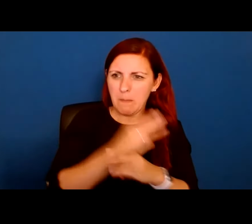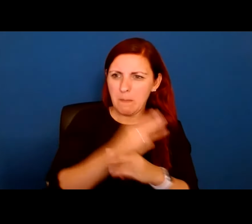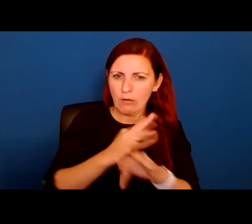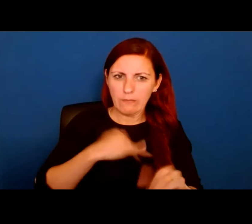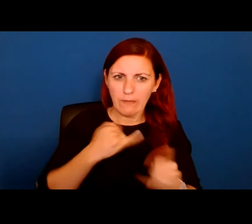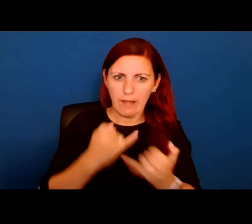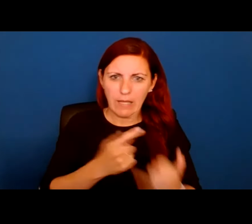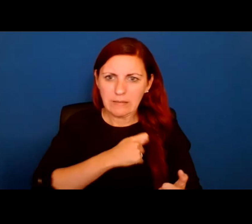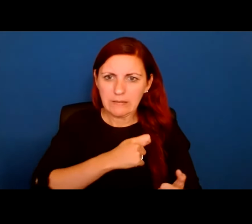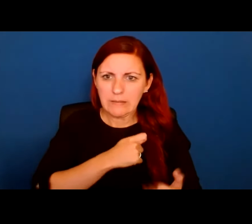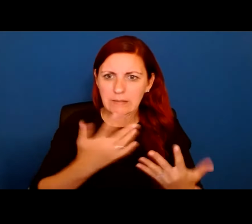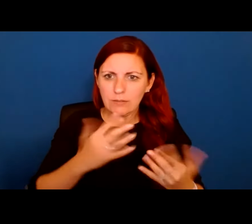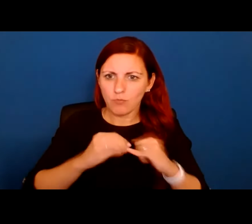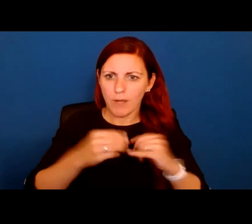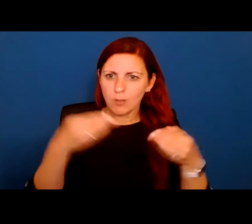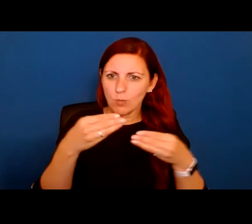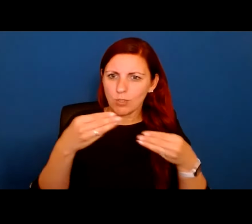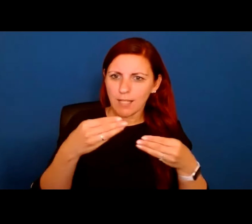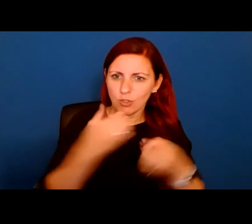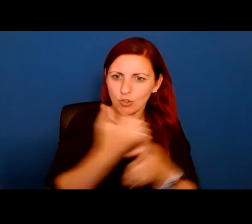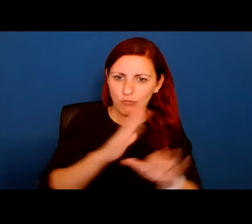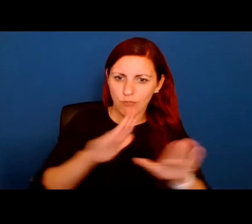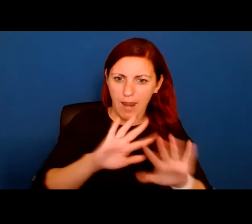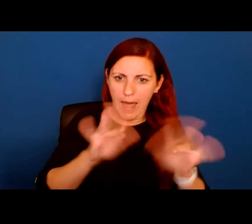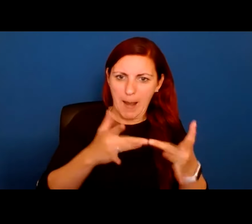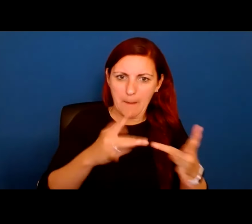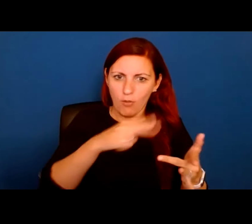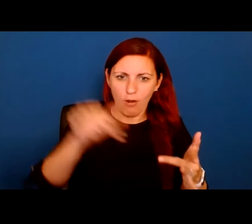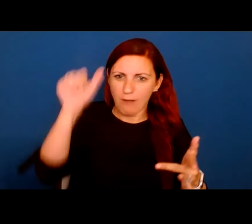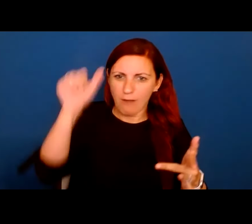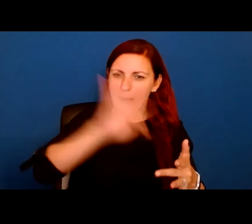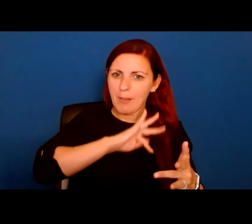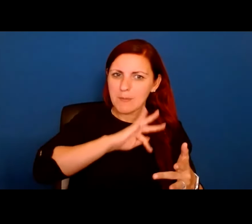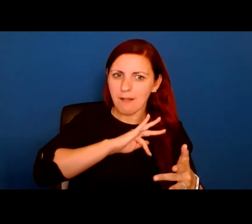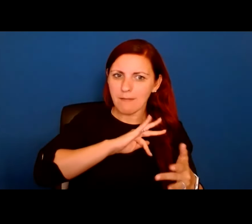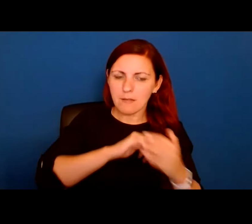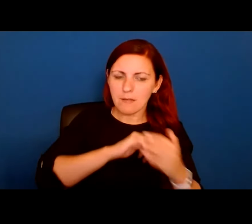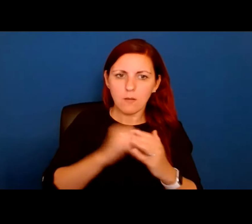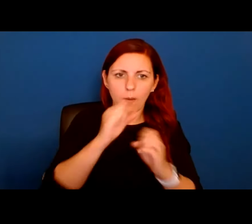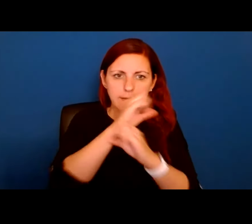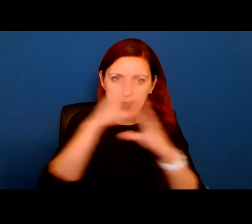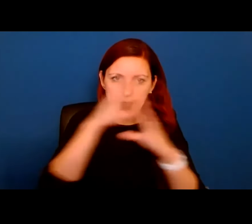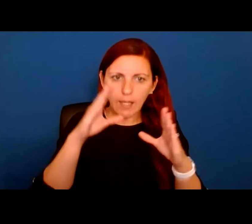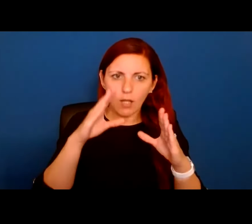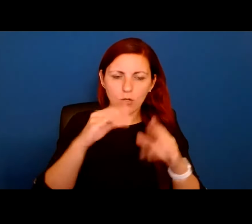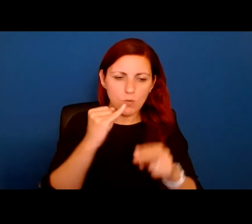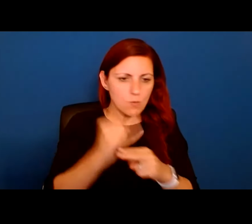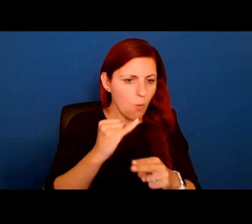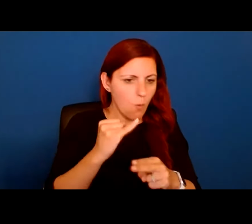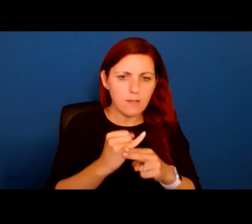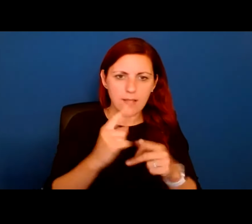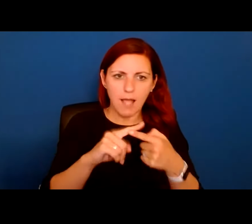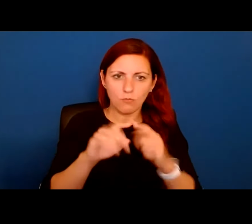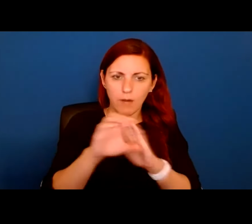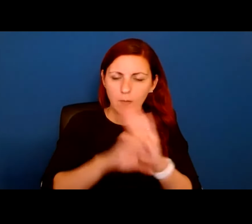try to protect their children online. It's clear that schools and the RSE curriculum are struggling to keep pace with these rapid changes